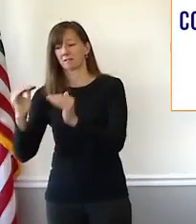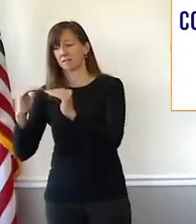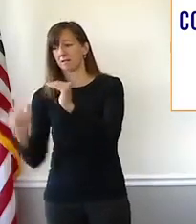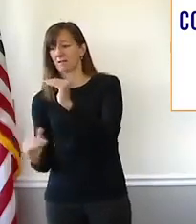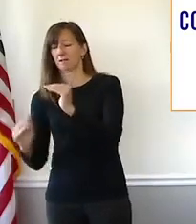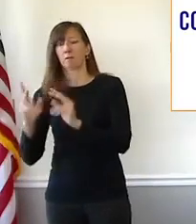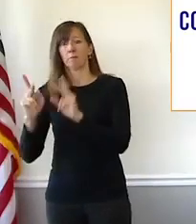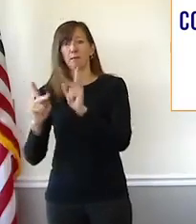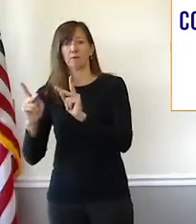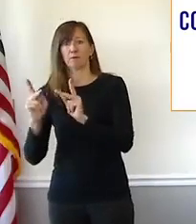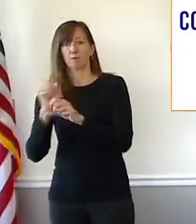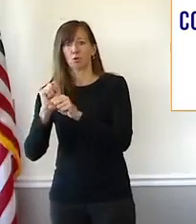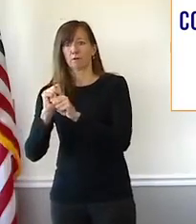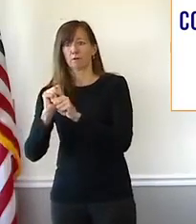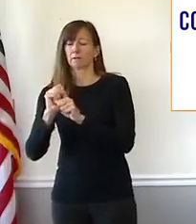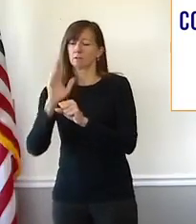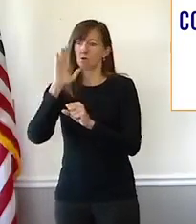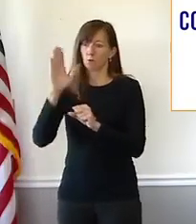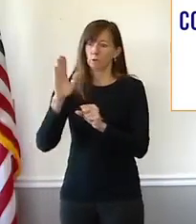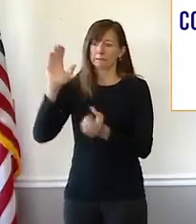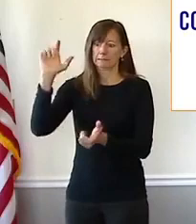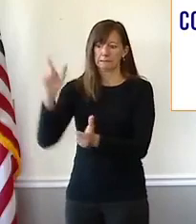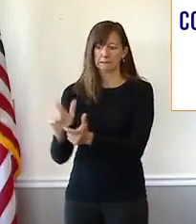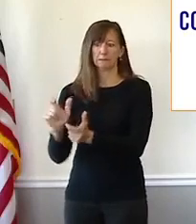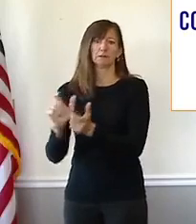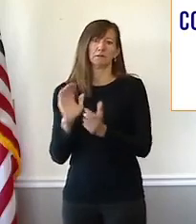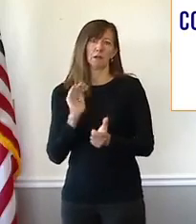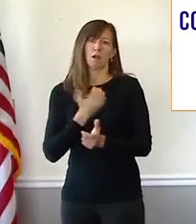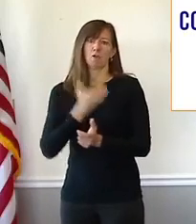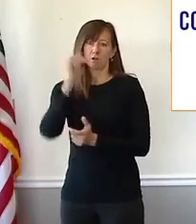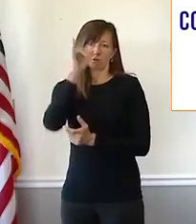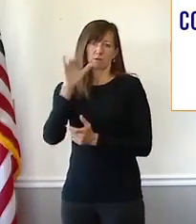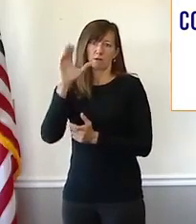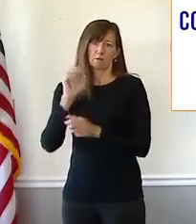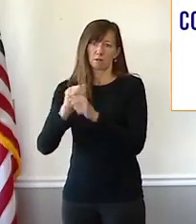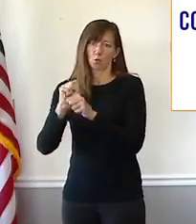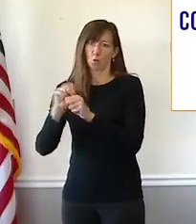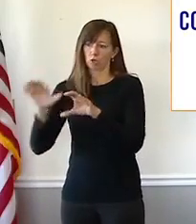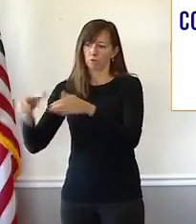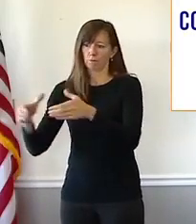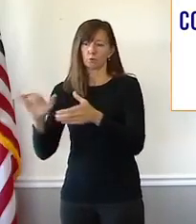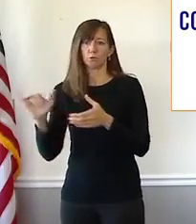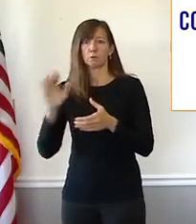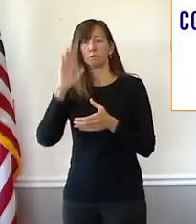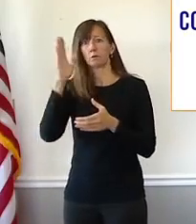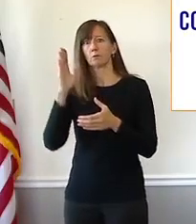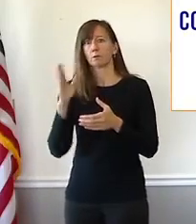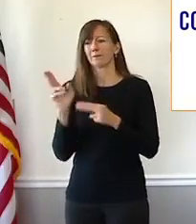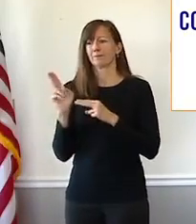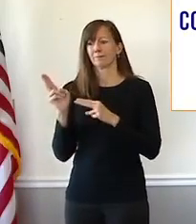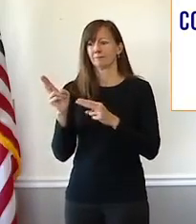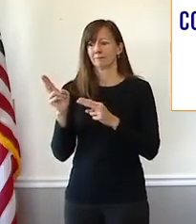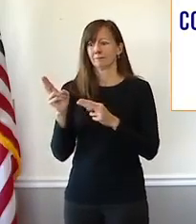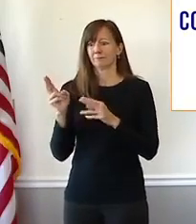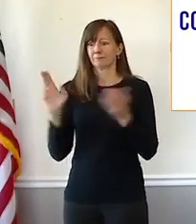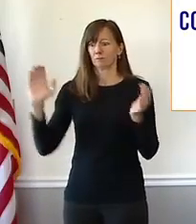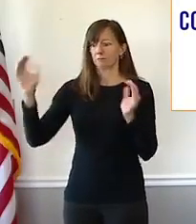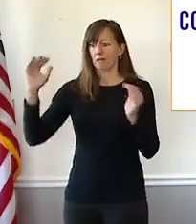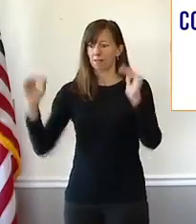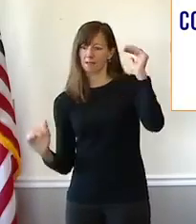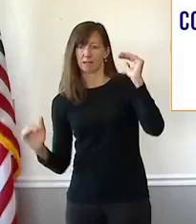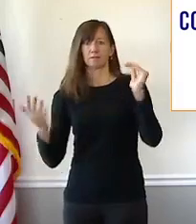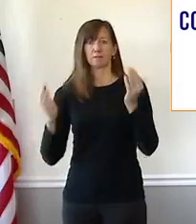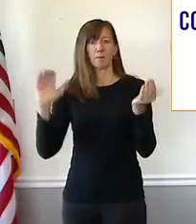ultimately the county's workforce to, really historic levels over the course of the last several decades. So I want you to be